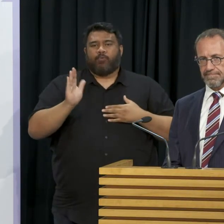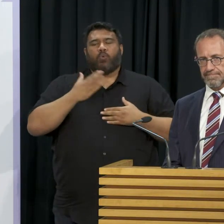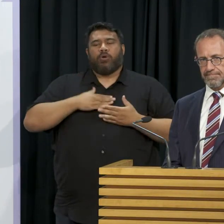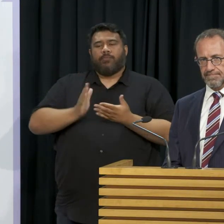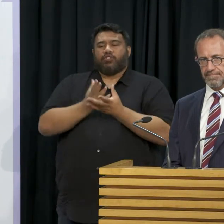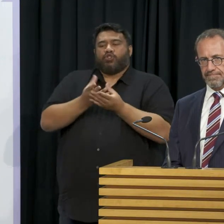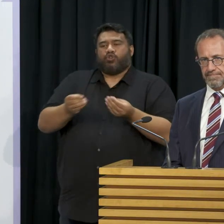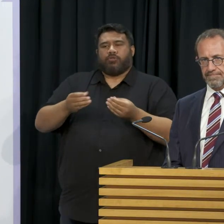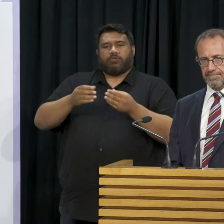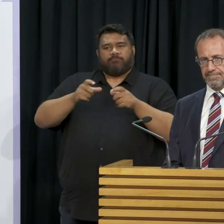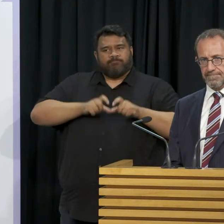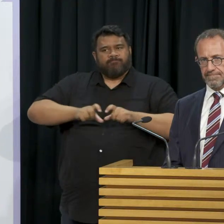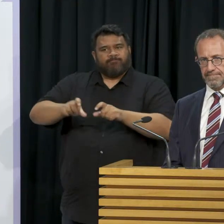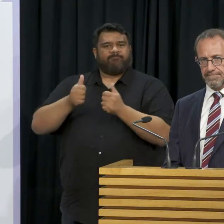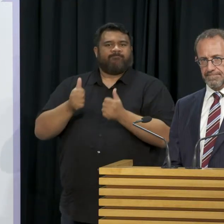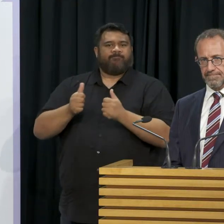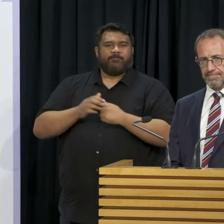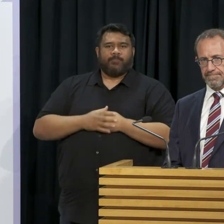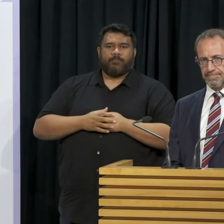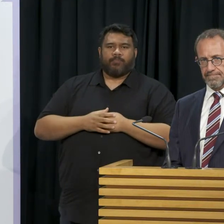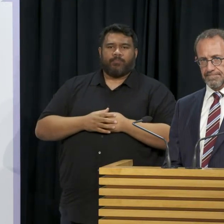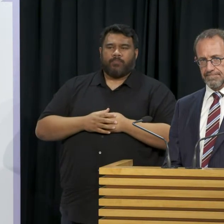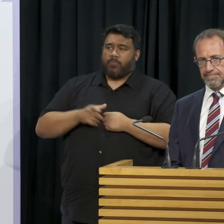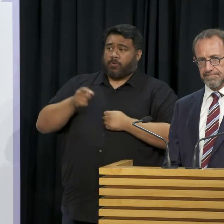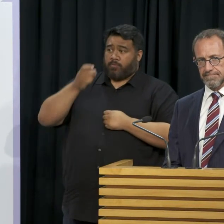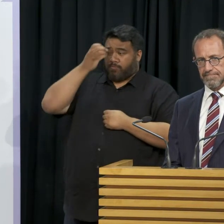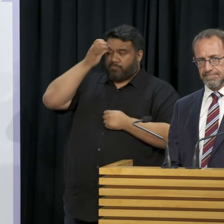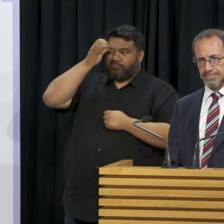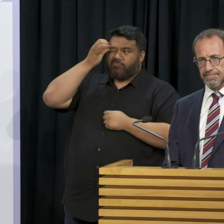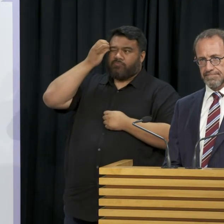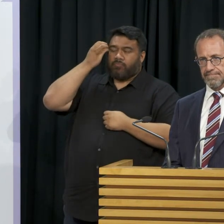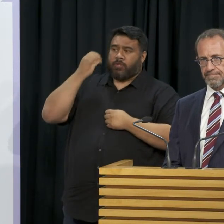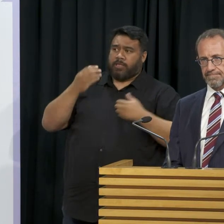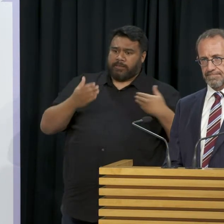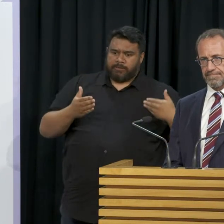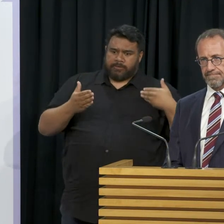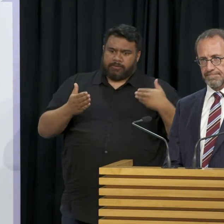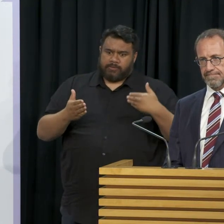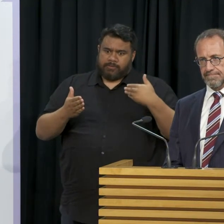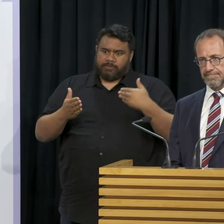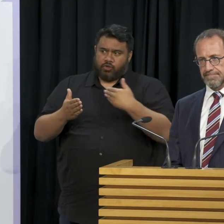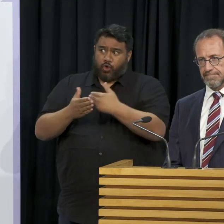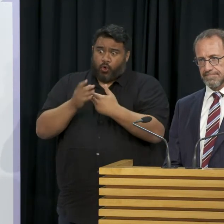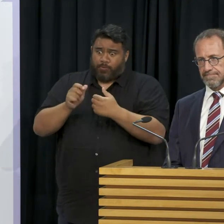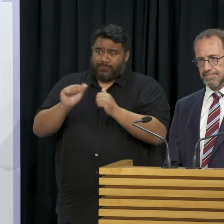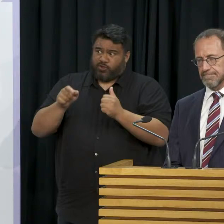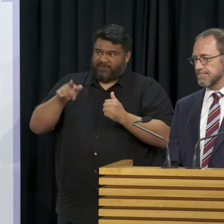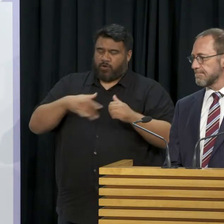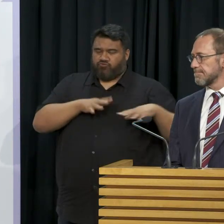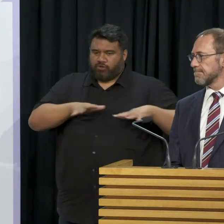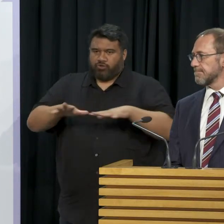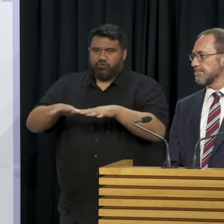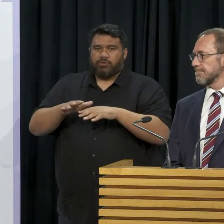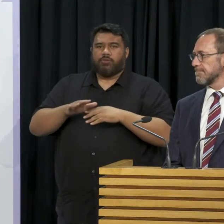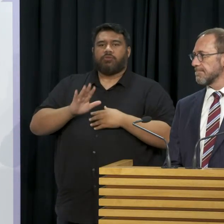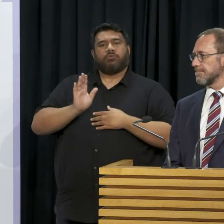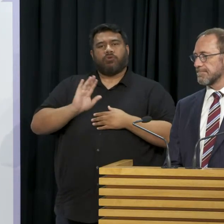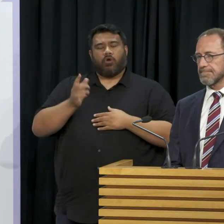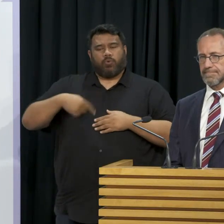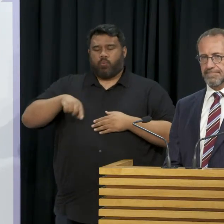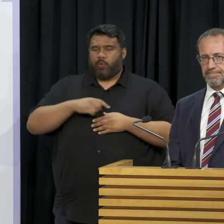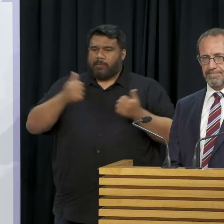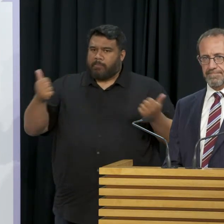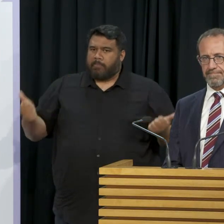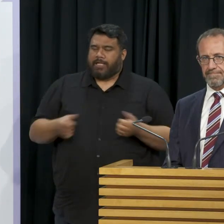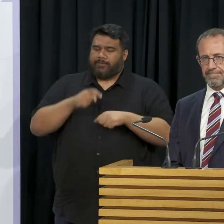So you didn't rush it in the final throes? No, not at all. Again, it was something that we spent a significant amount of time